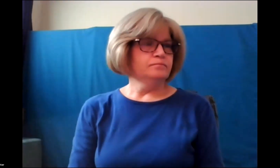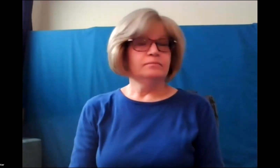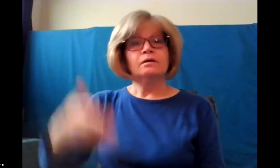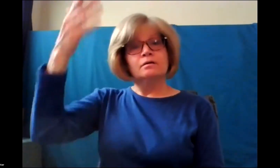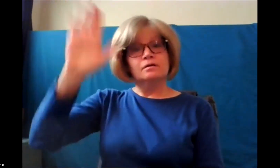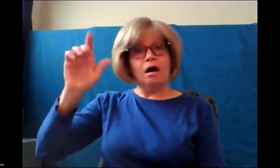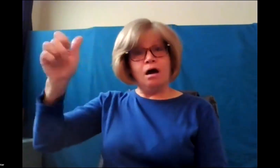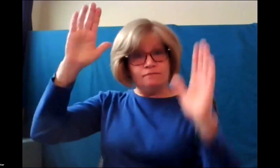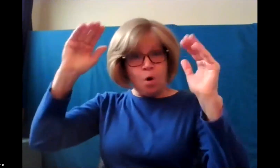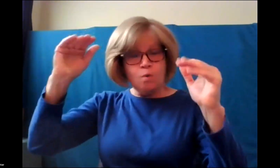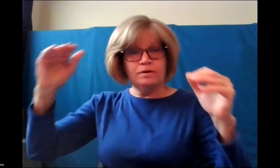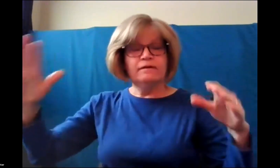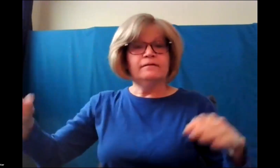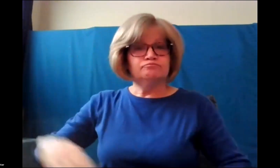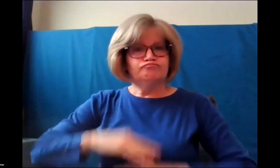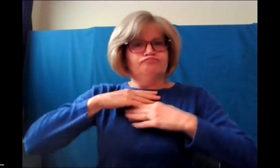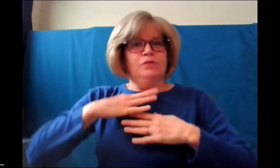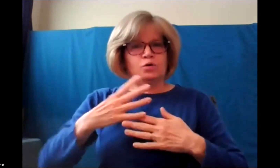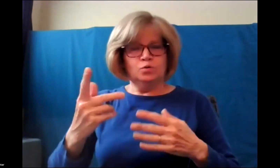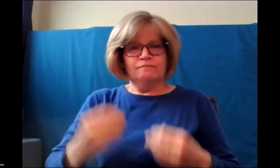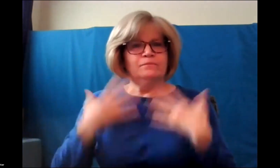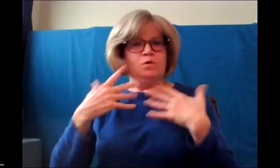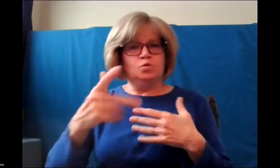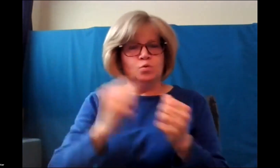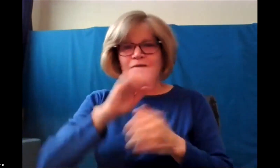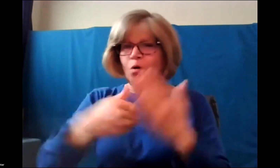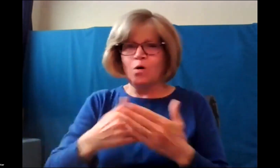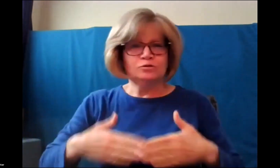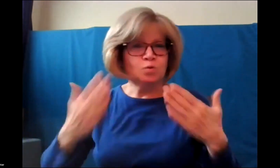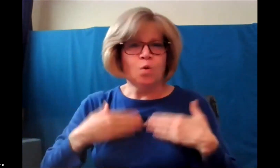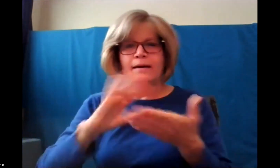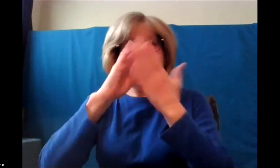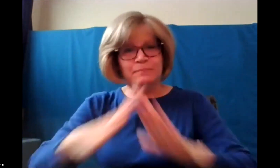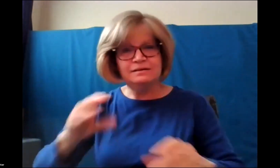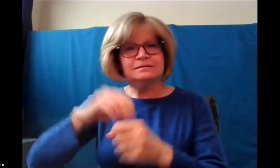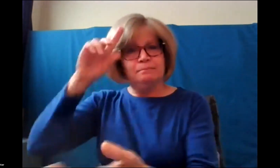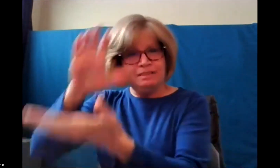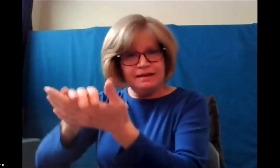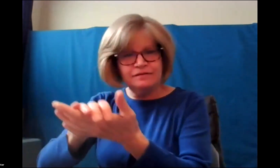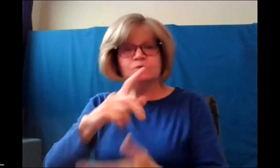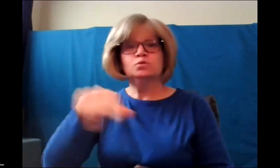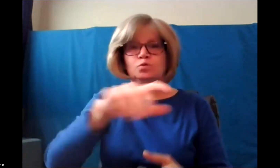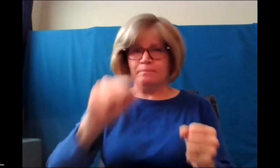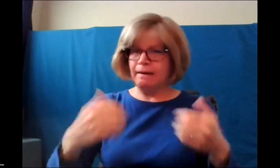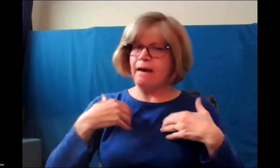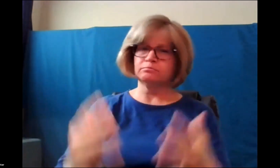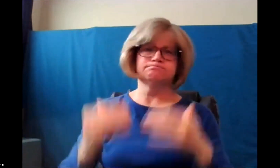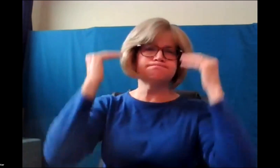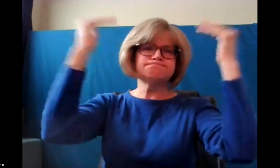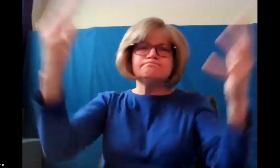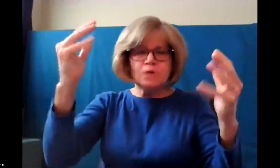May the God of hope fill you with all joy and peace in believing, so that you may abound in hope